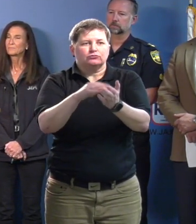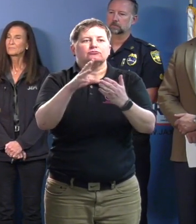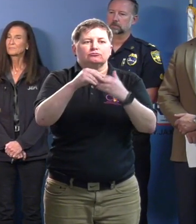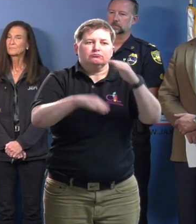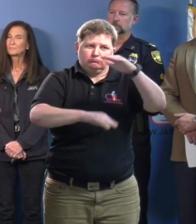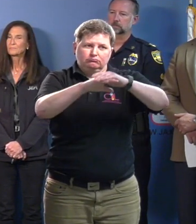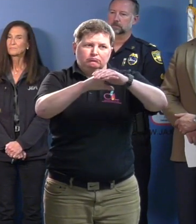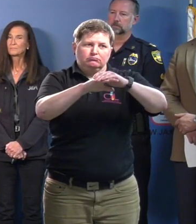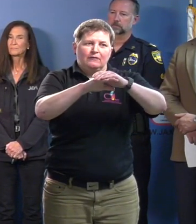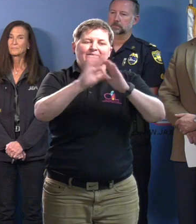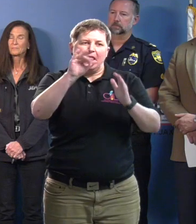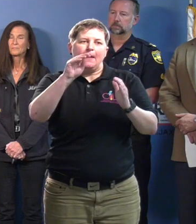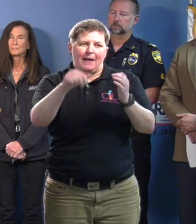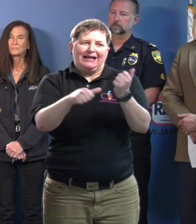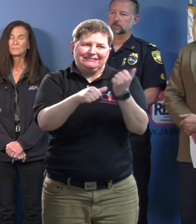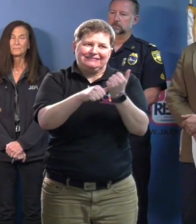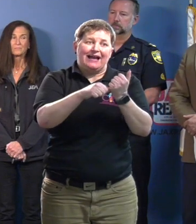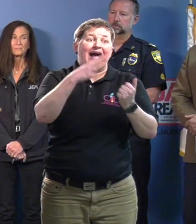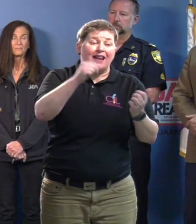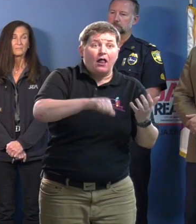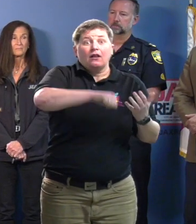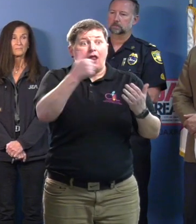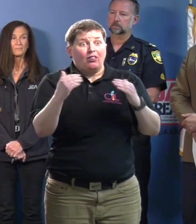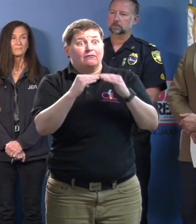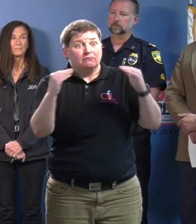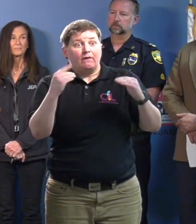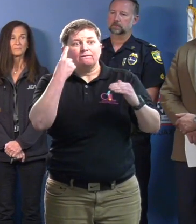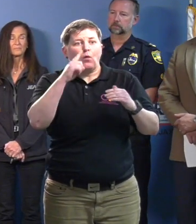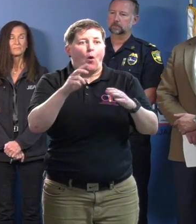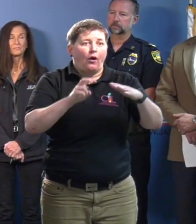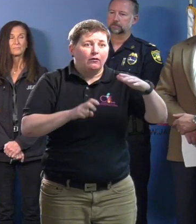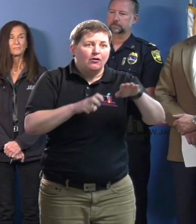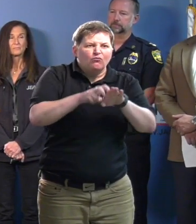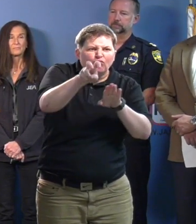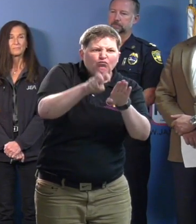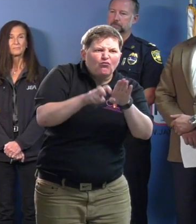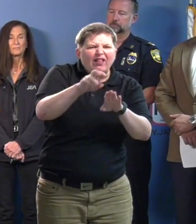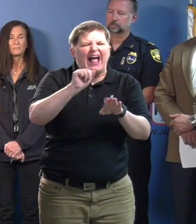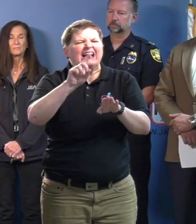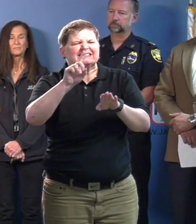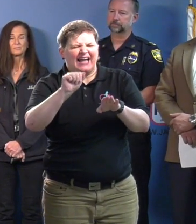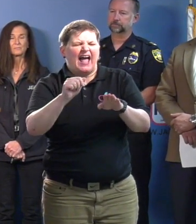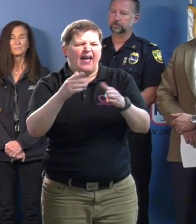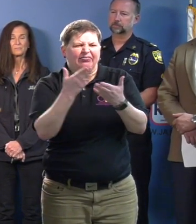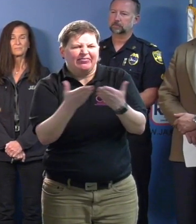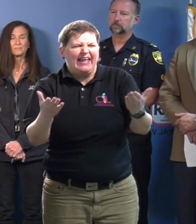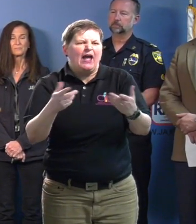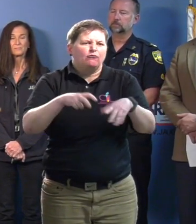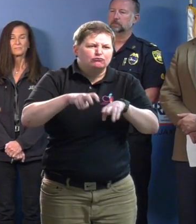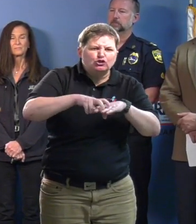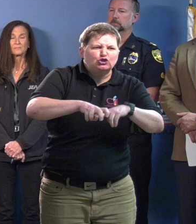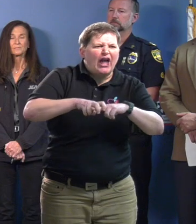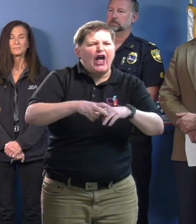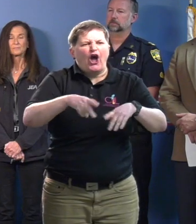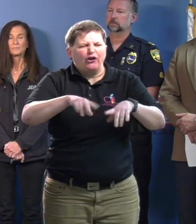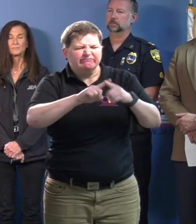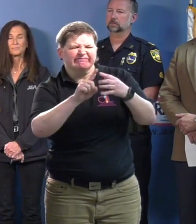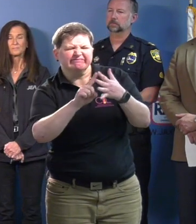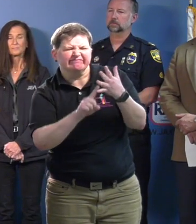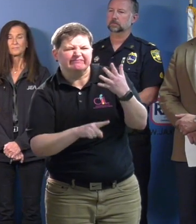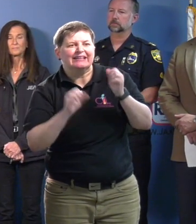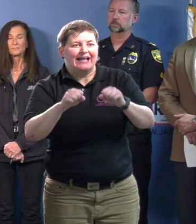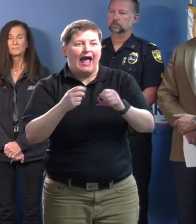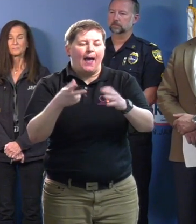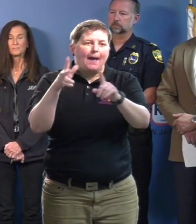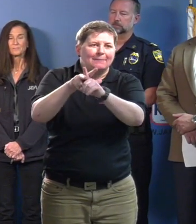there's another level for ADA needs, like ramps and chairs and things of that nature, that you can also apply for disaster